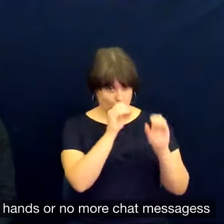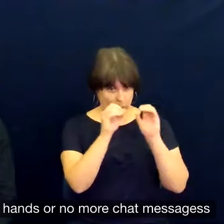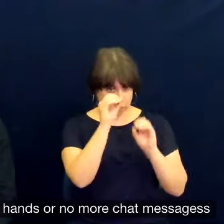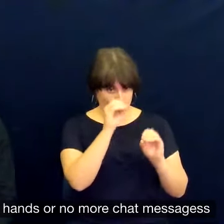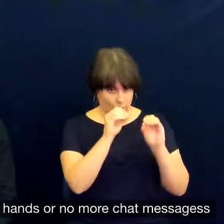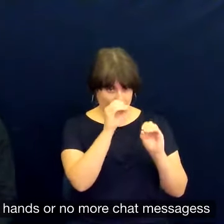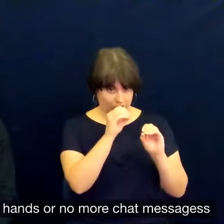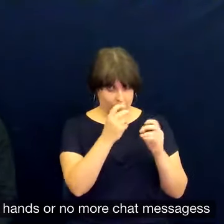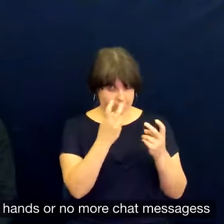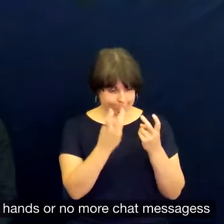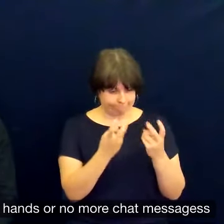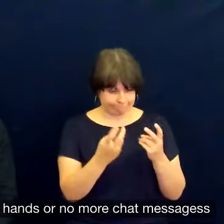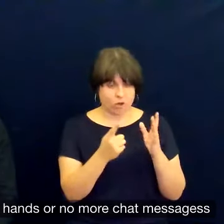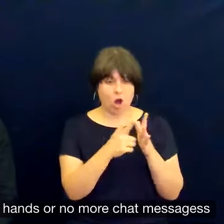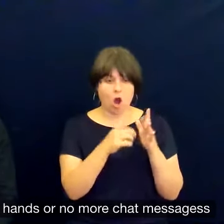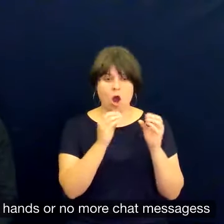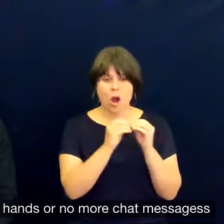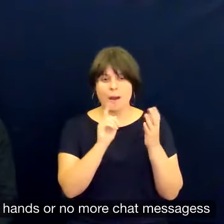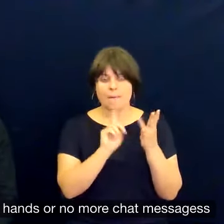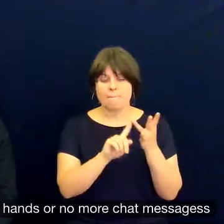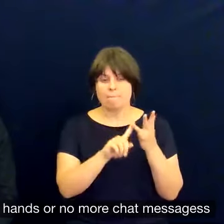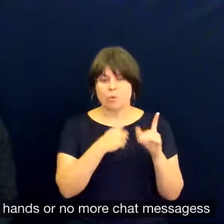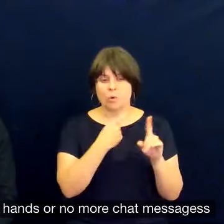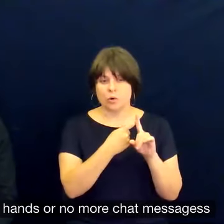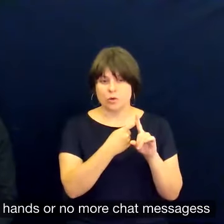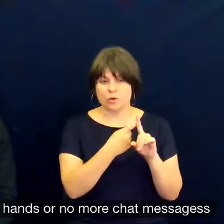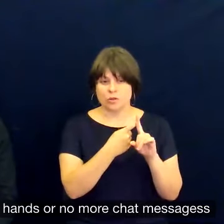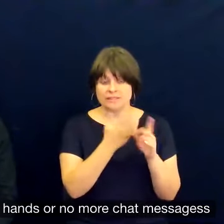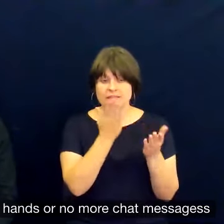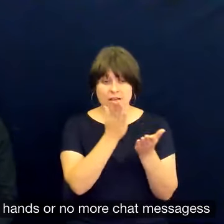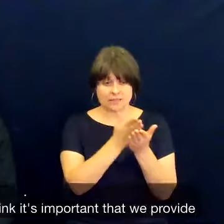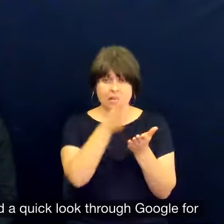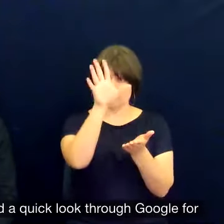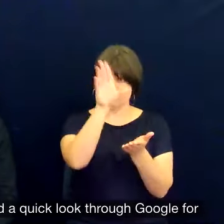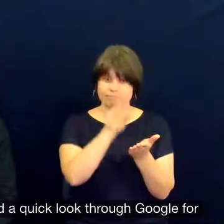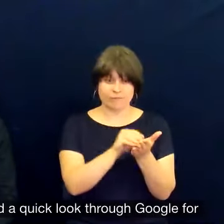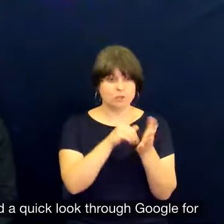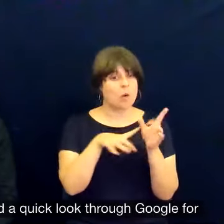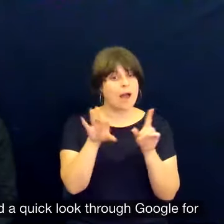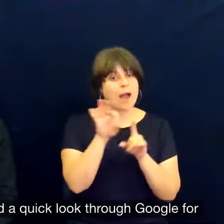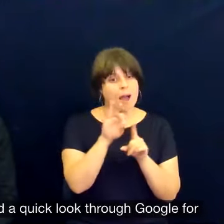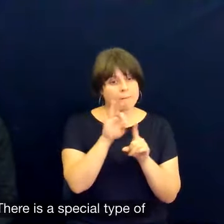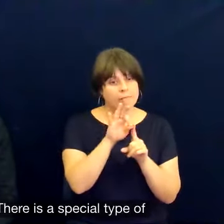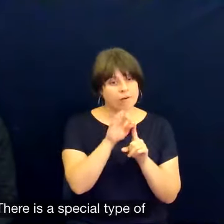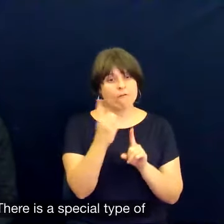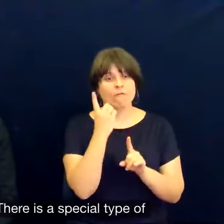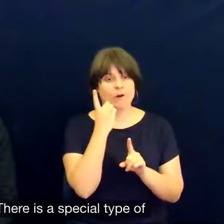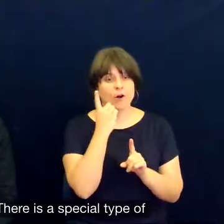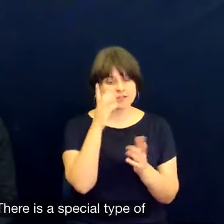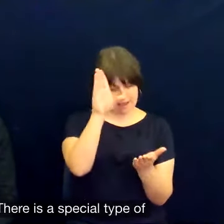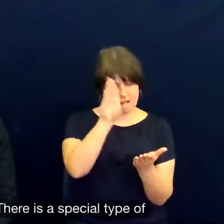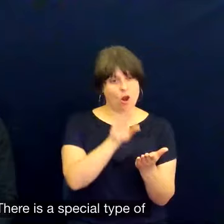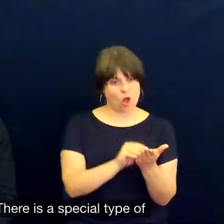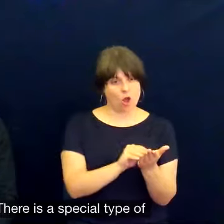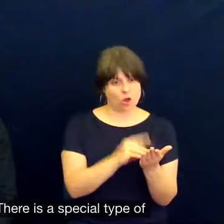for iBooks. It's a special type of app to use for your Apple phone. And we'll look into